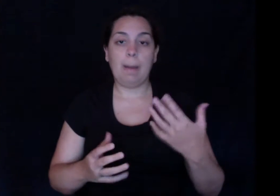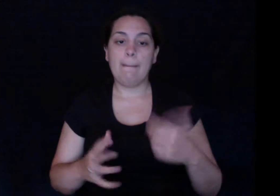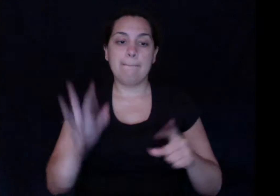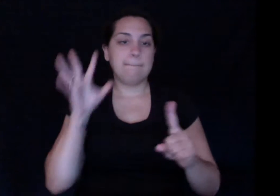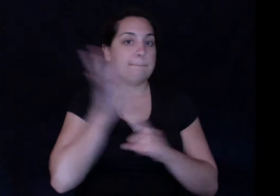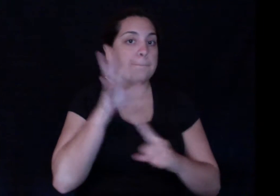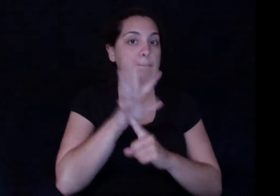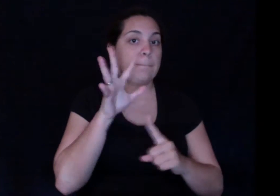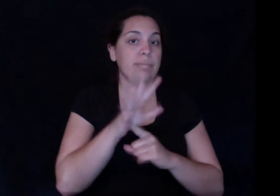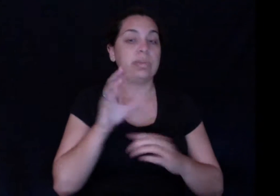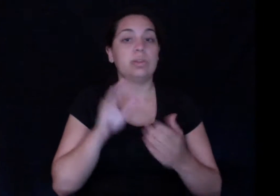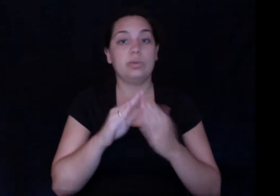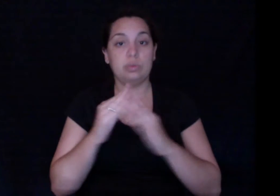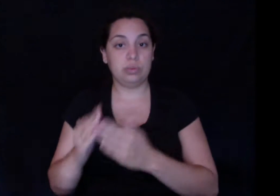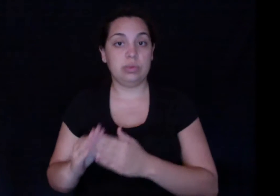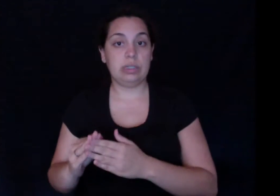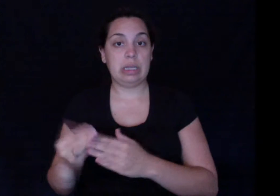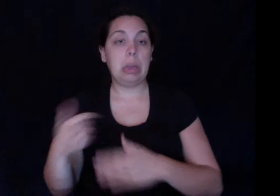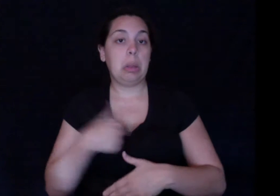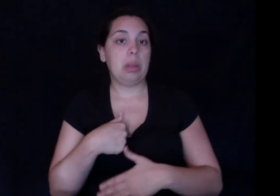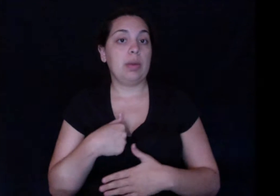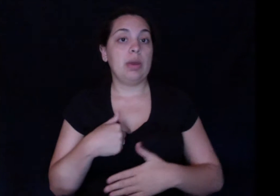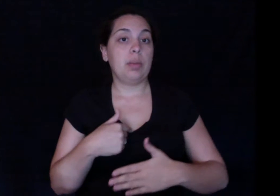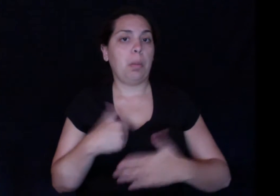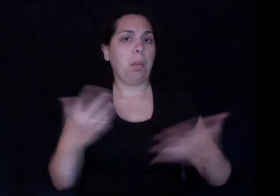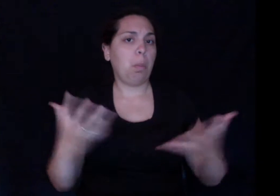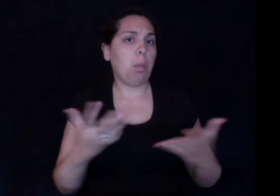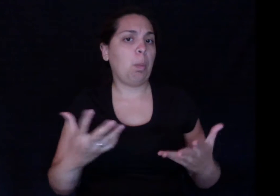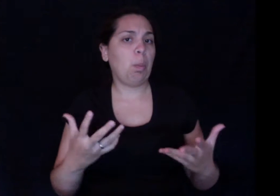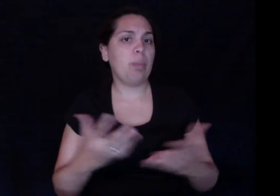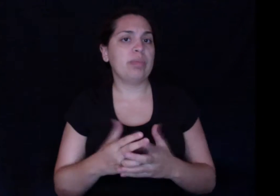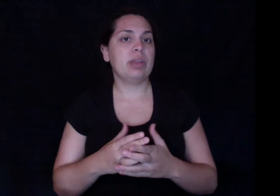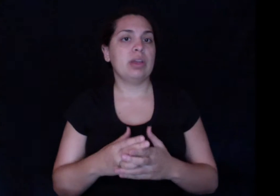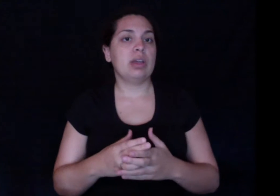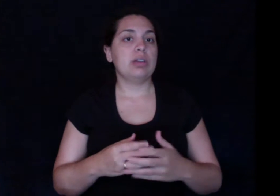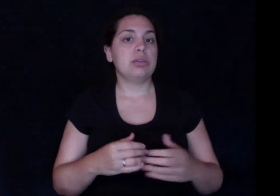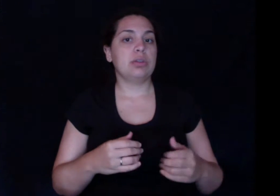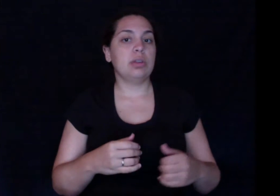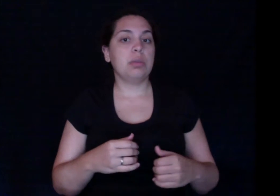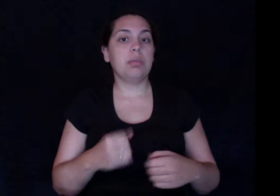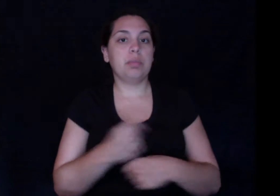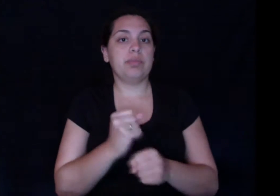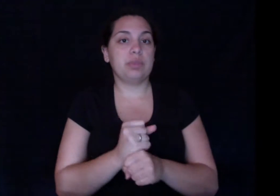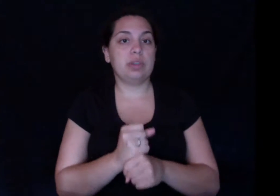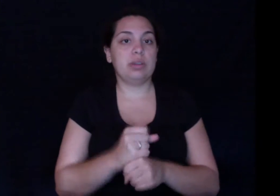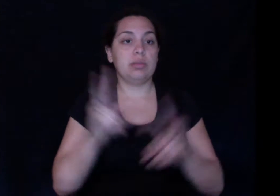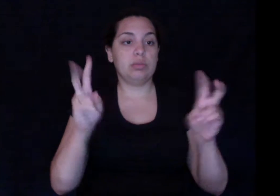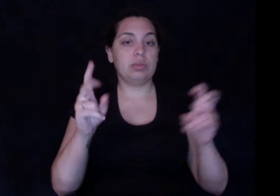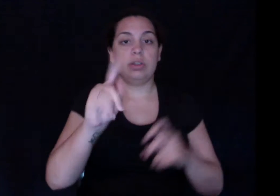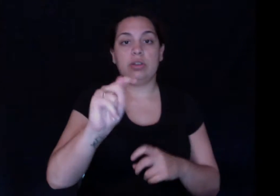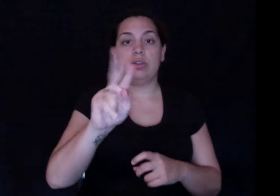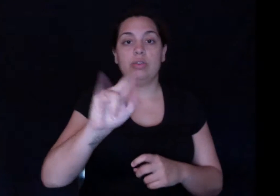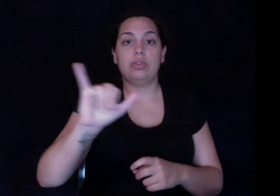this post by a user named TryHardDieHard caught my attention. Today I learned that after needing 13 liters of blood for a surgery at the